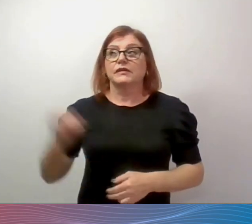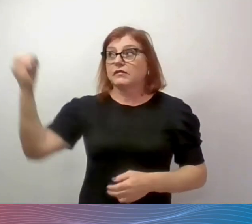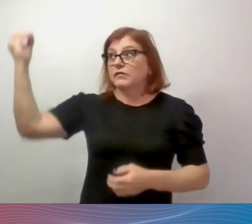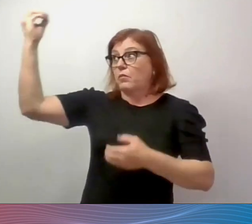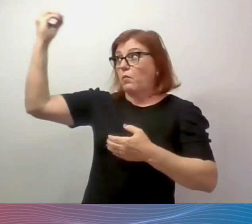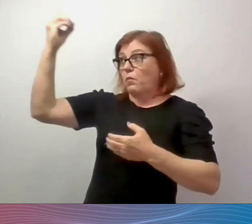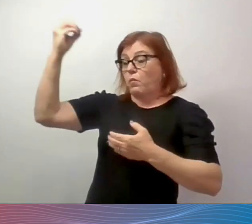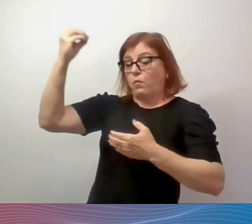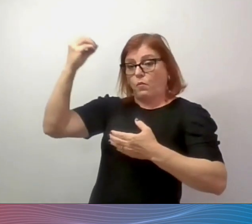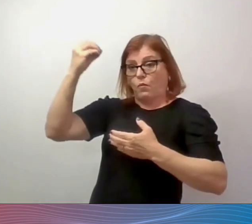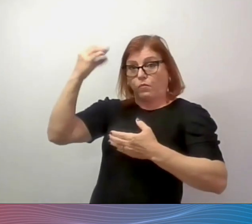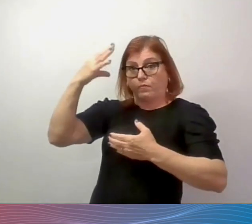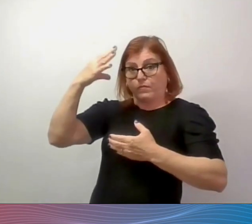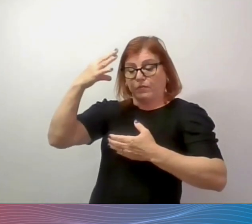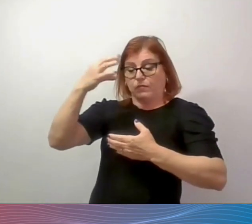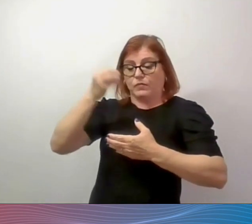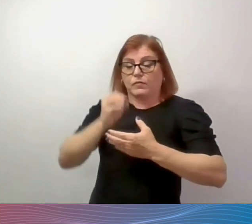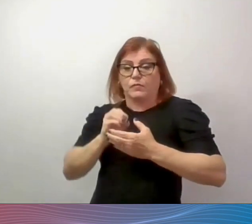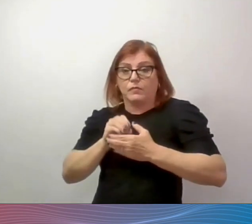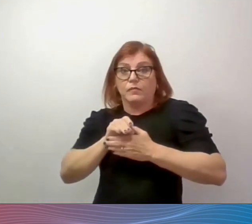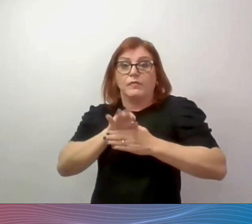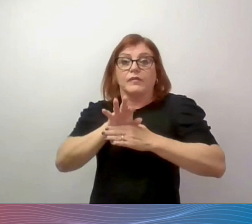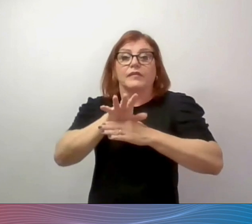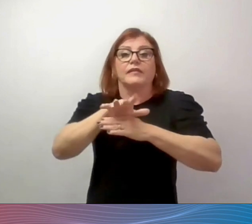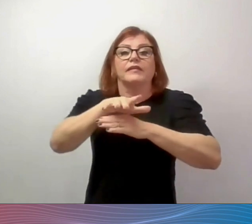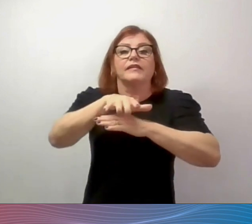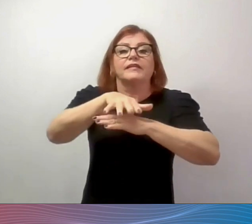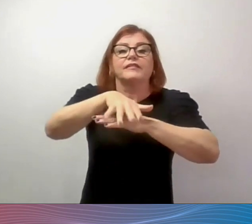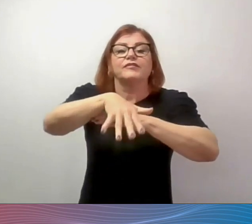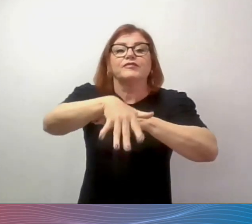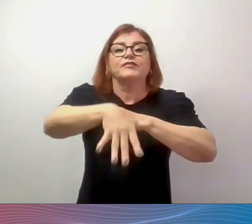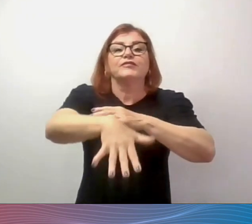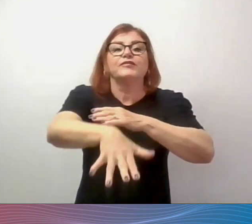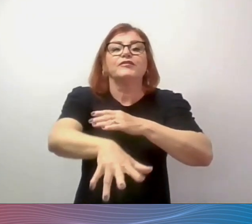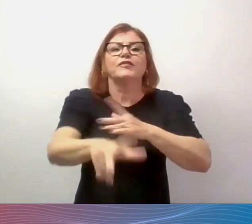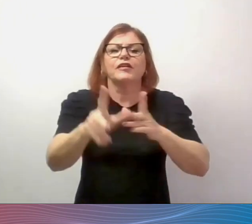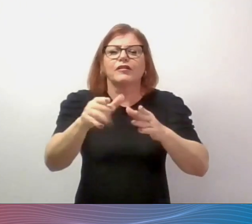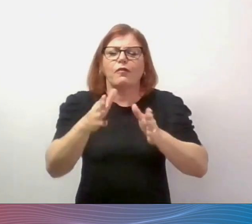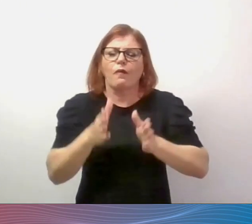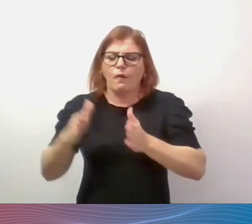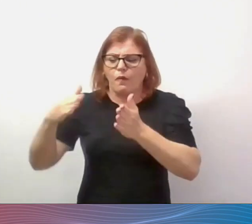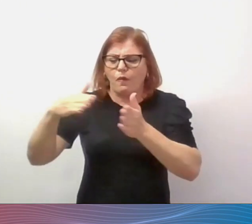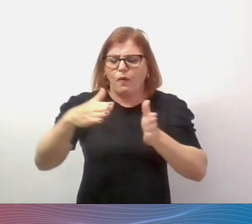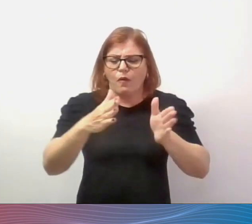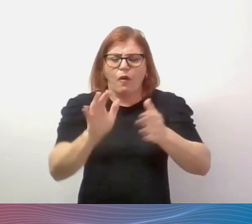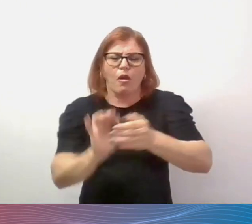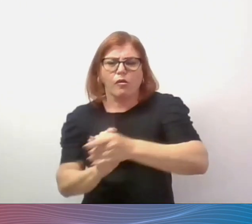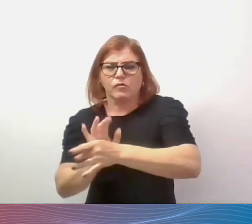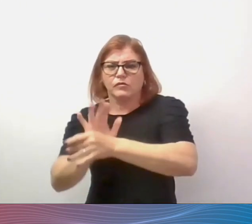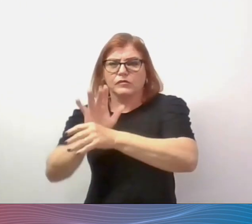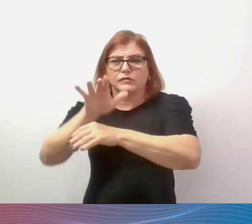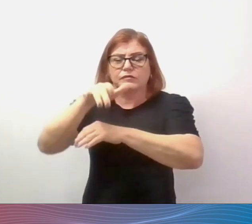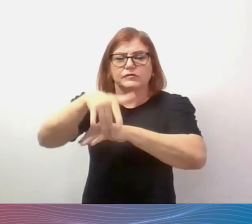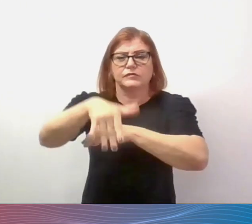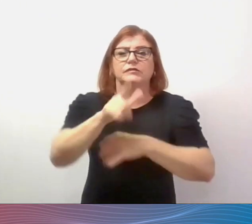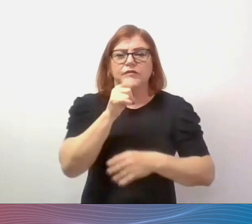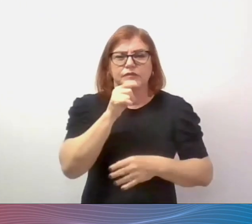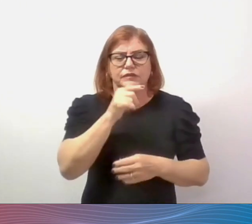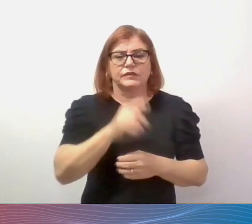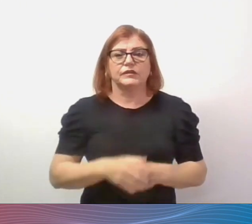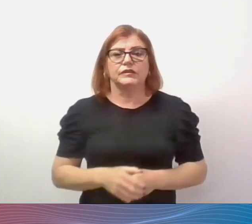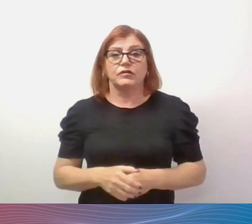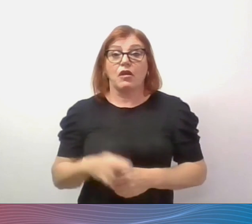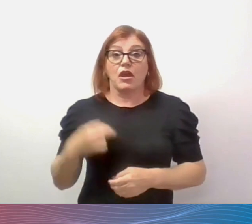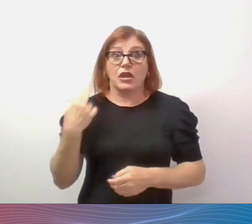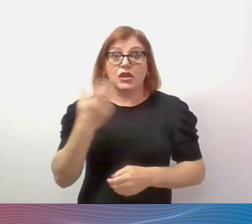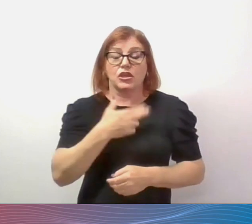rio. And as we let this grace flow from us as channels of the river. E como membro do corpo nós crescemos em vida. As members